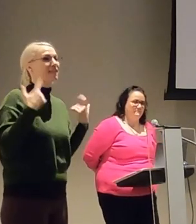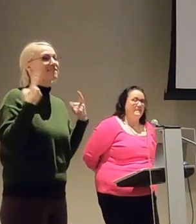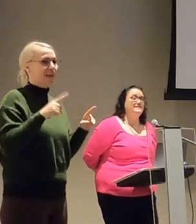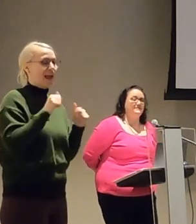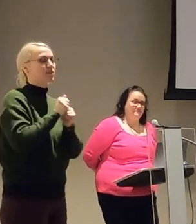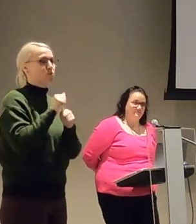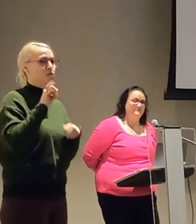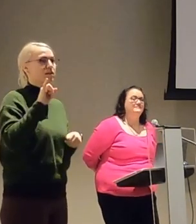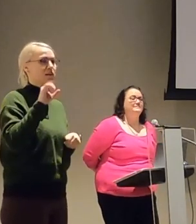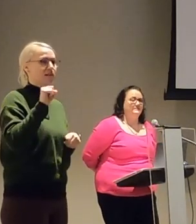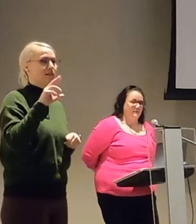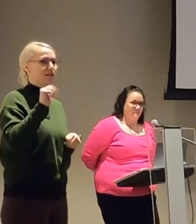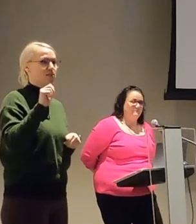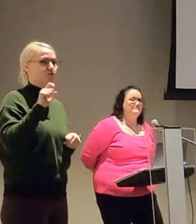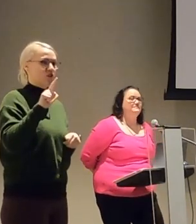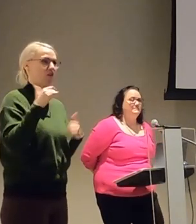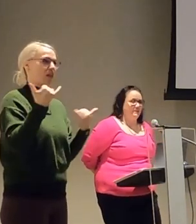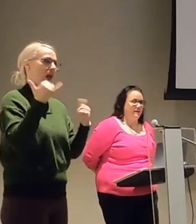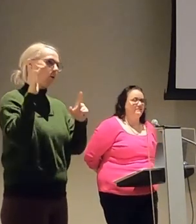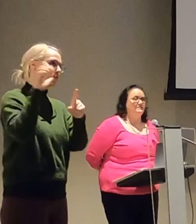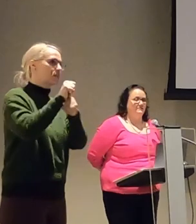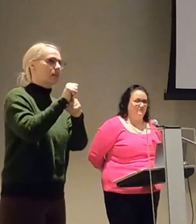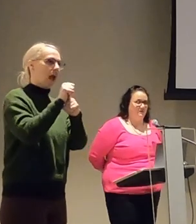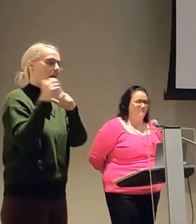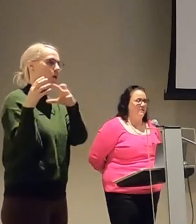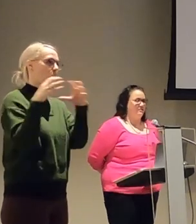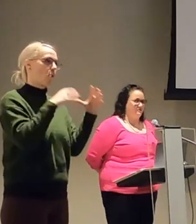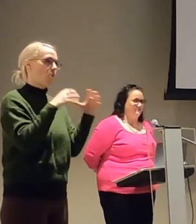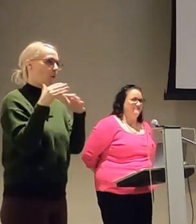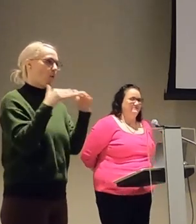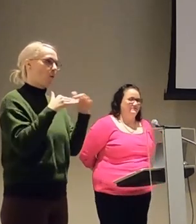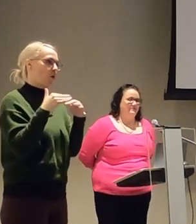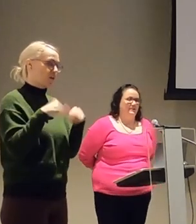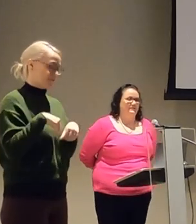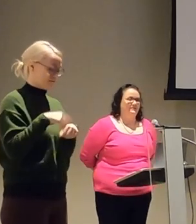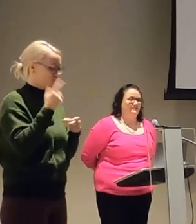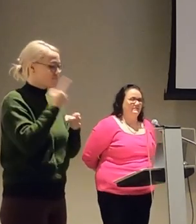Israel. Yes. Being attacked. Yeah. Yeah. Very much.